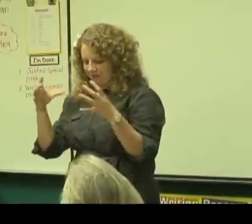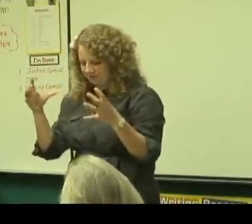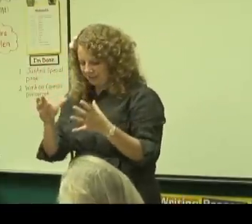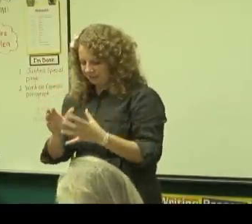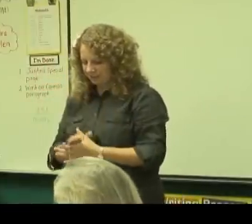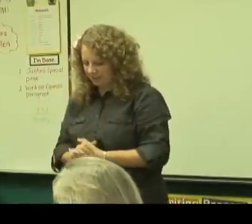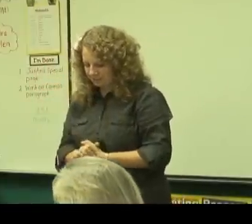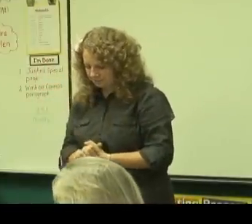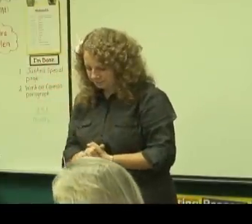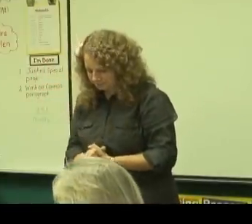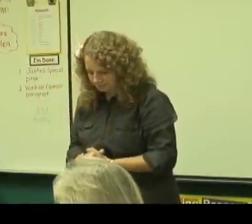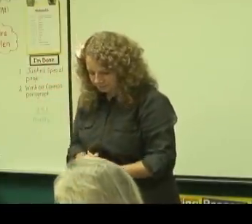fit it to that.